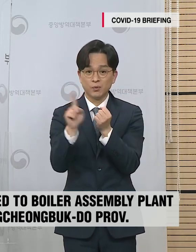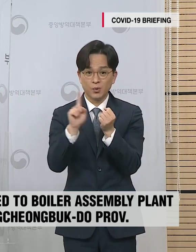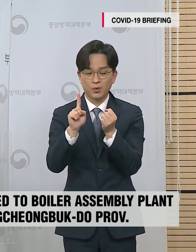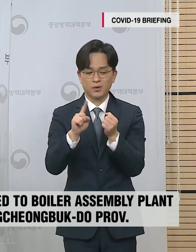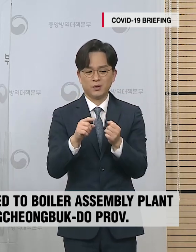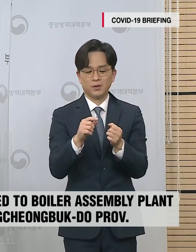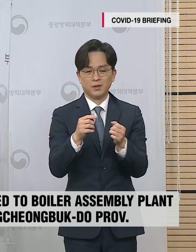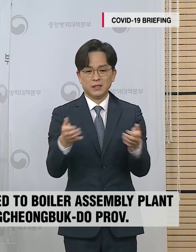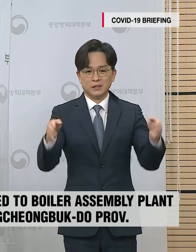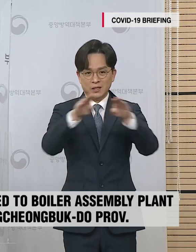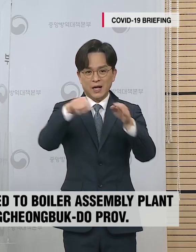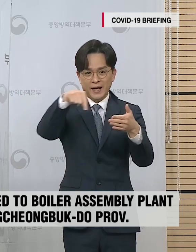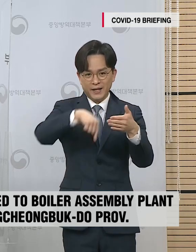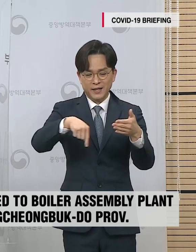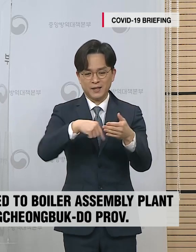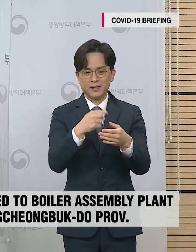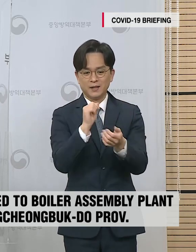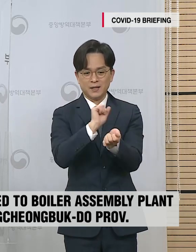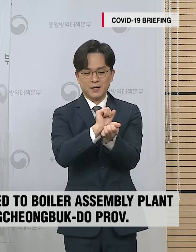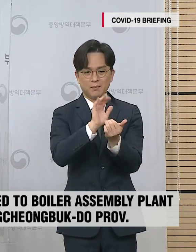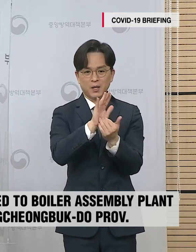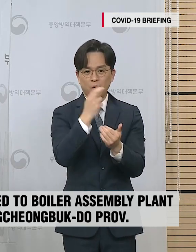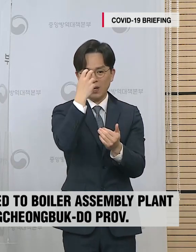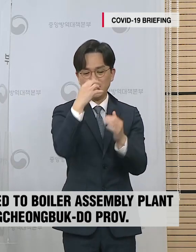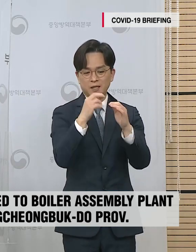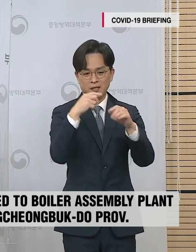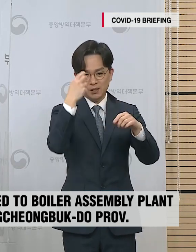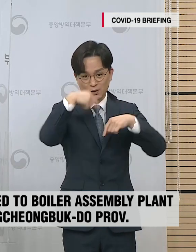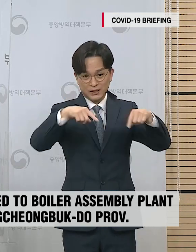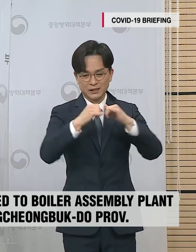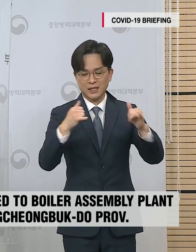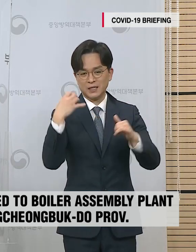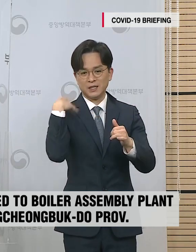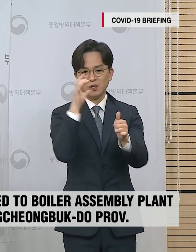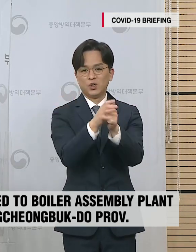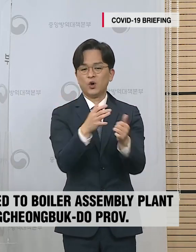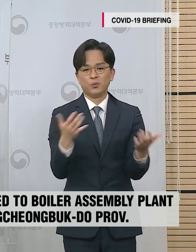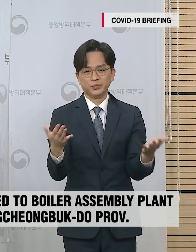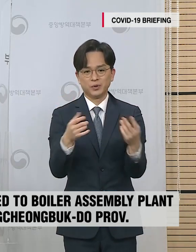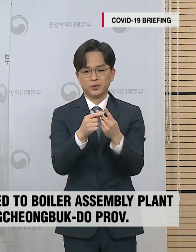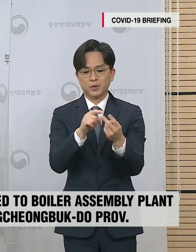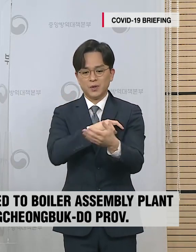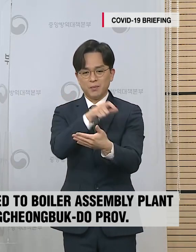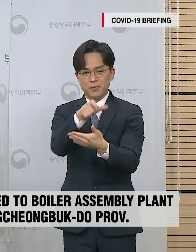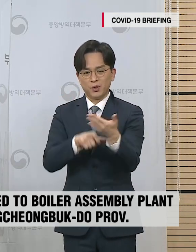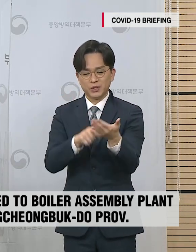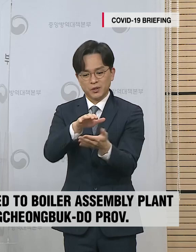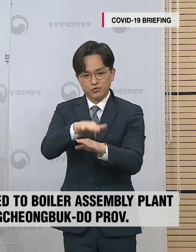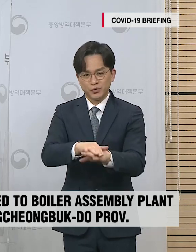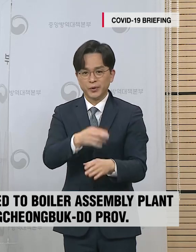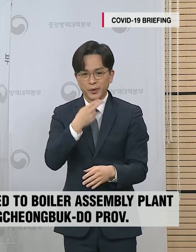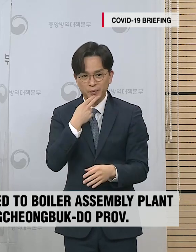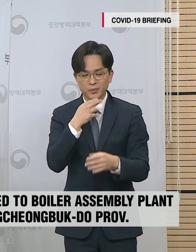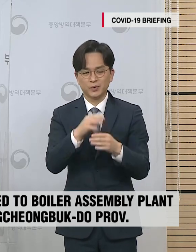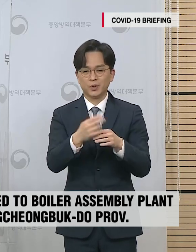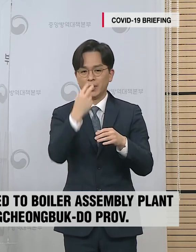responsible personnel in charge of quarantine measures, and they did not have the electronic visitor log, and they also did not have